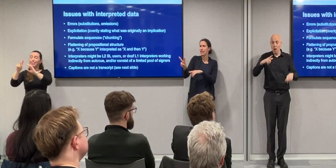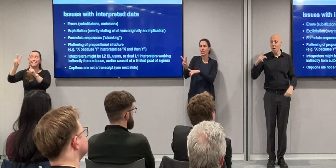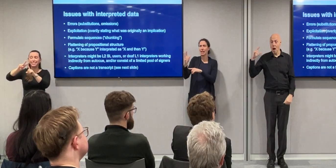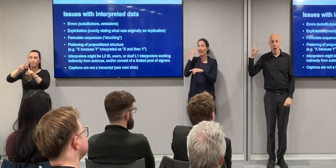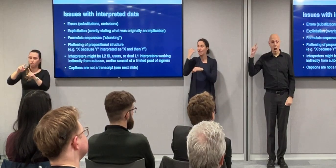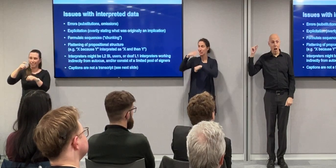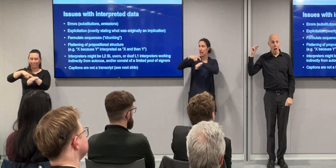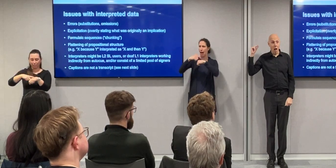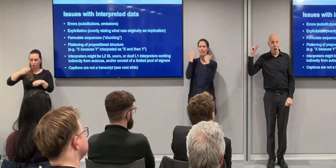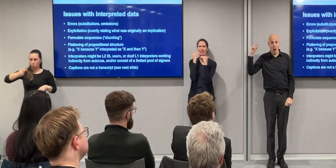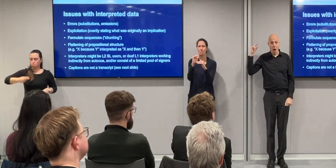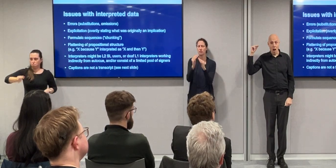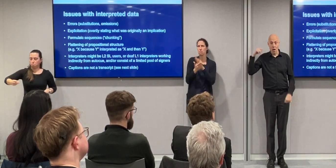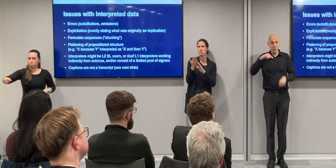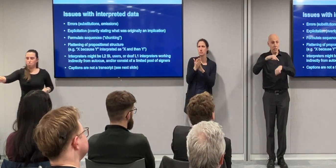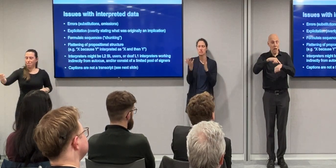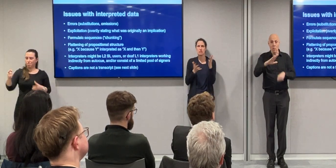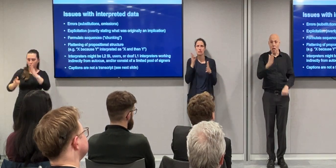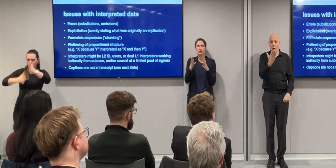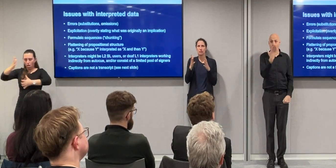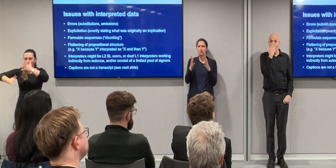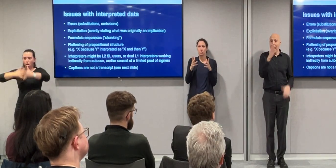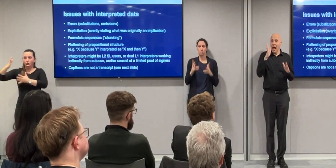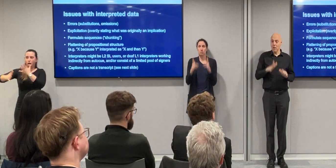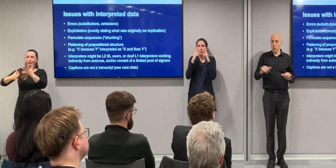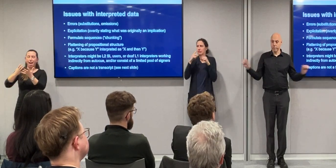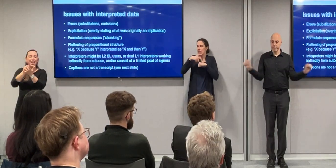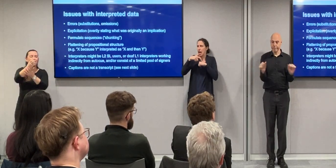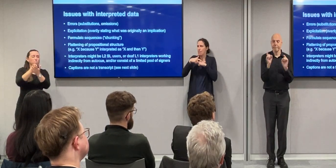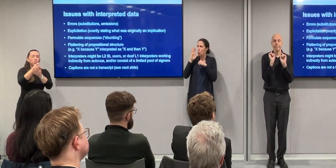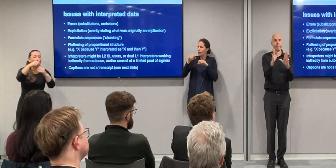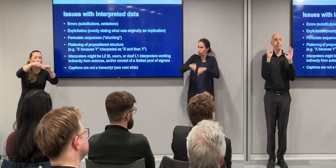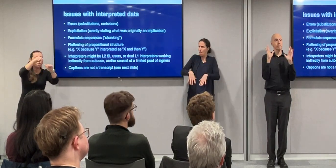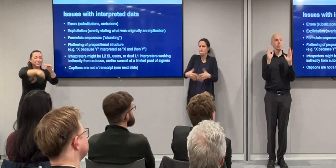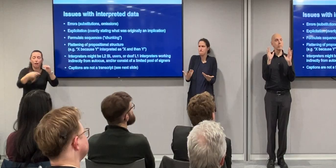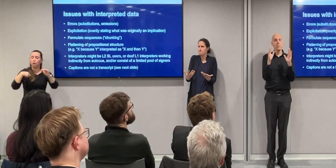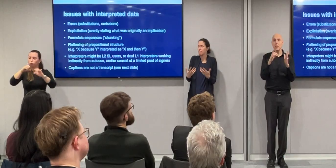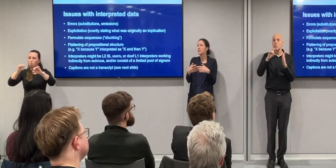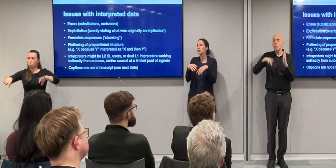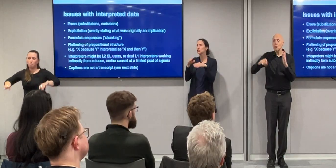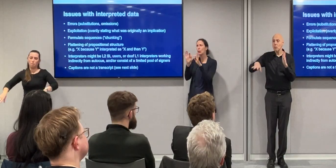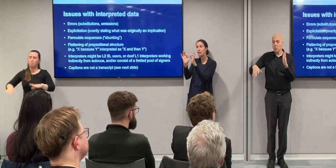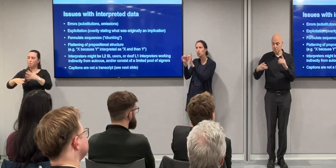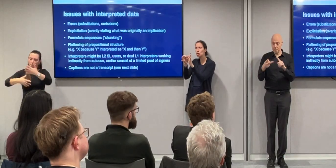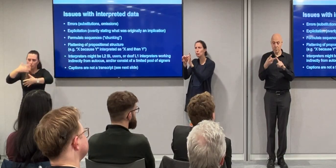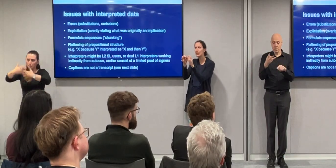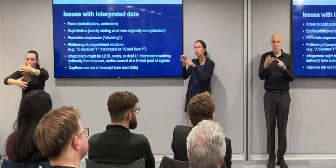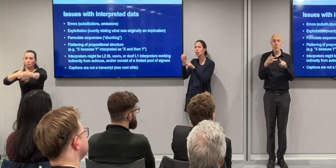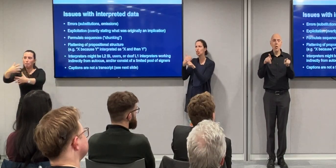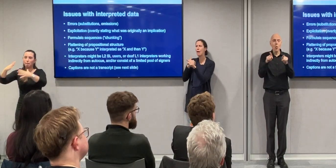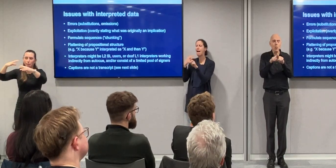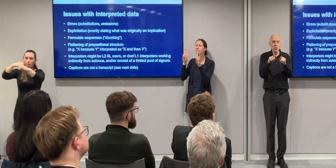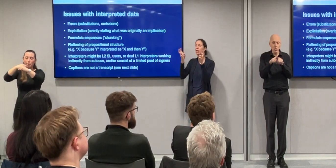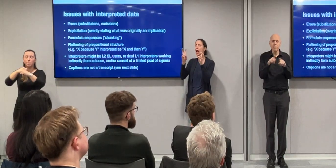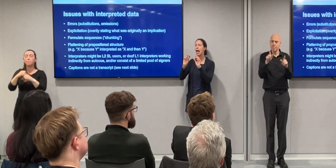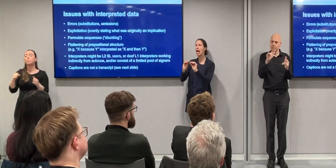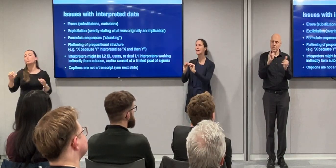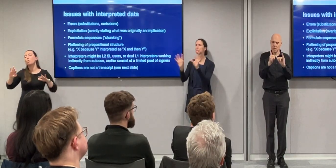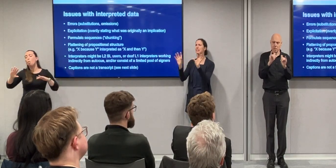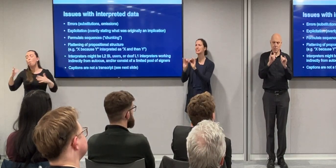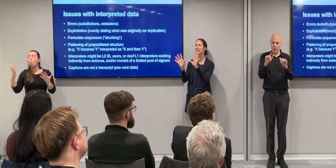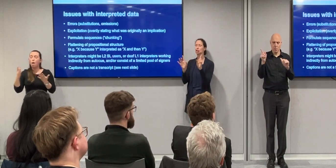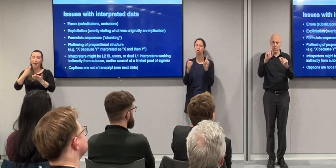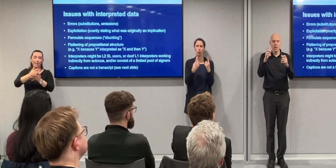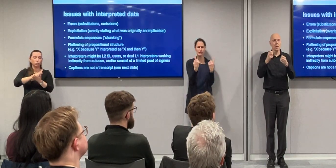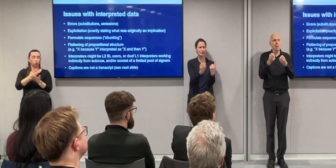time constraint that you're operating against. Other kinds of features you get with interpretations are explicitation. So that's when something